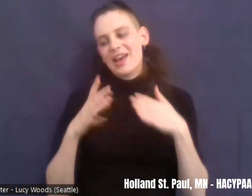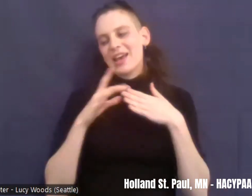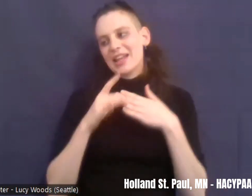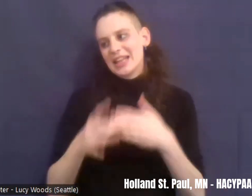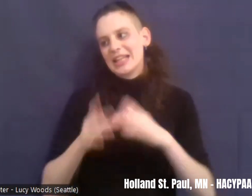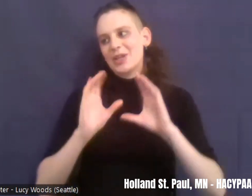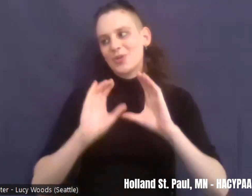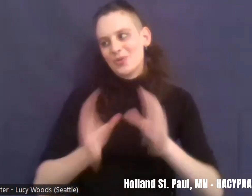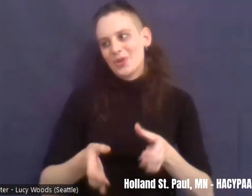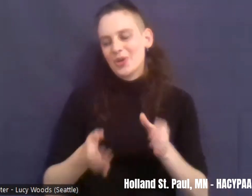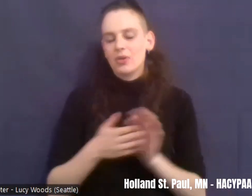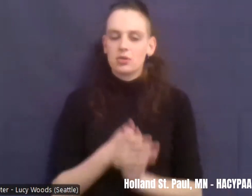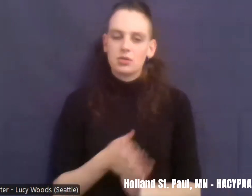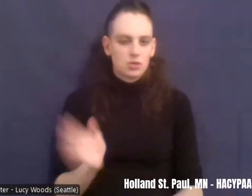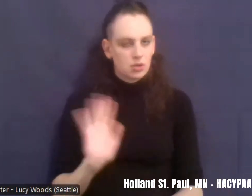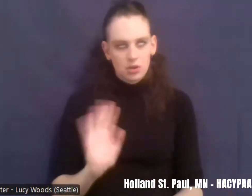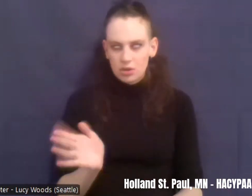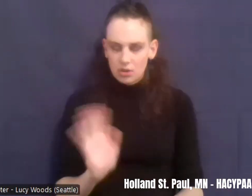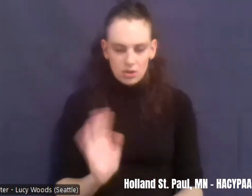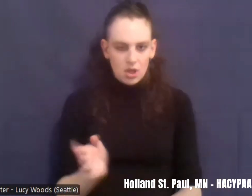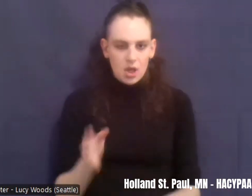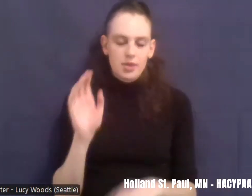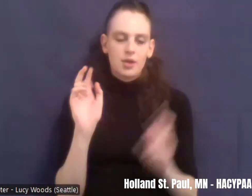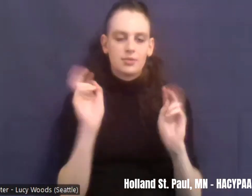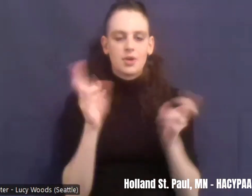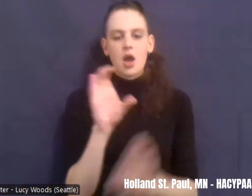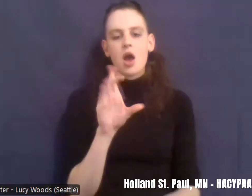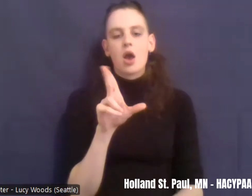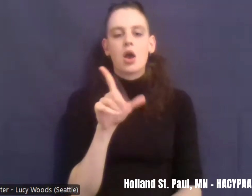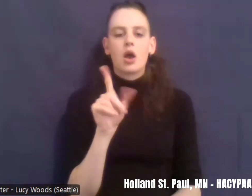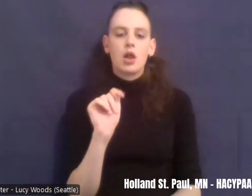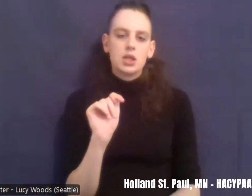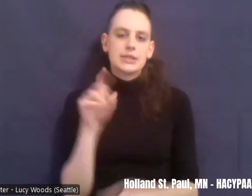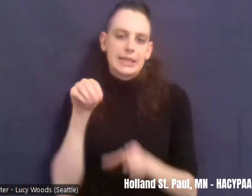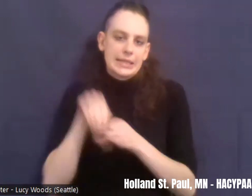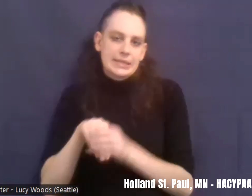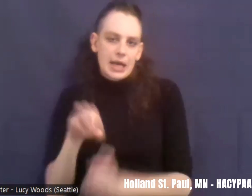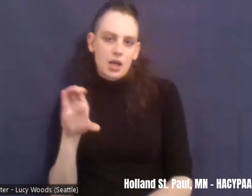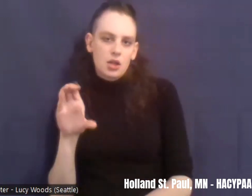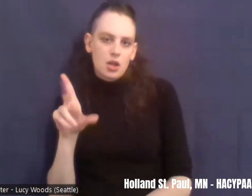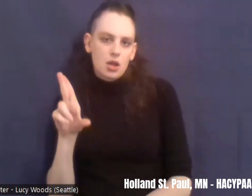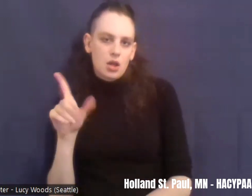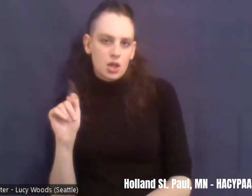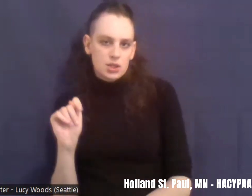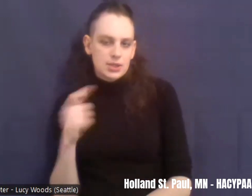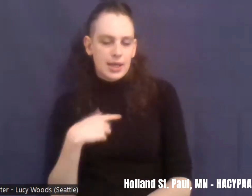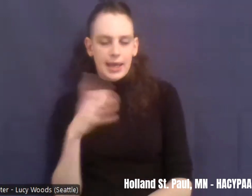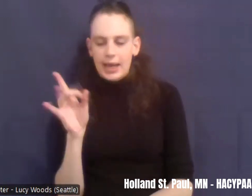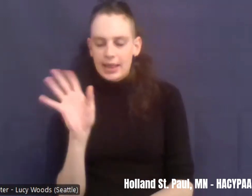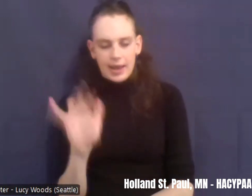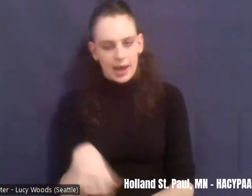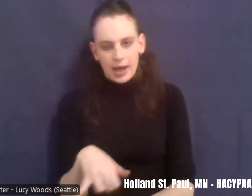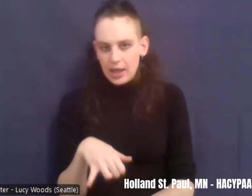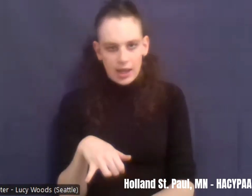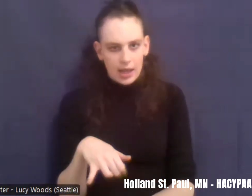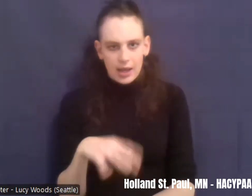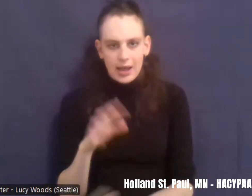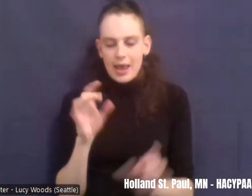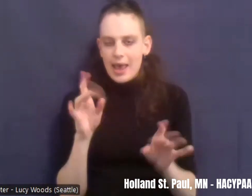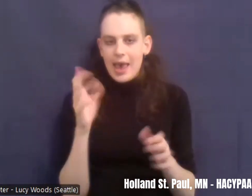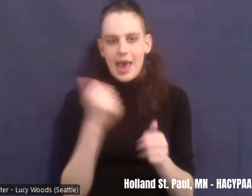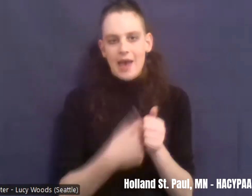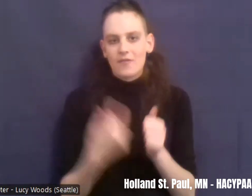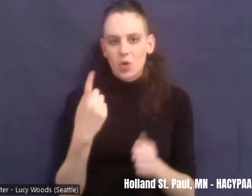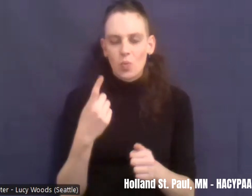groups, like the cult inside the cult. I hated it. I was like not for it, and I like hated all the guys whose